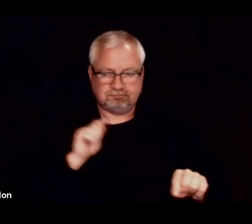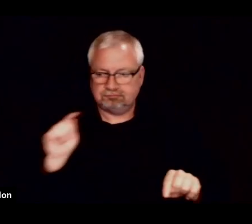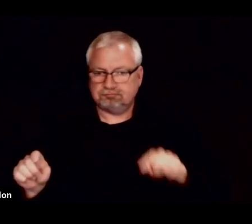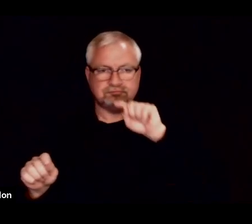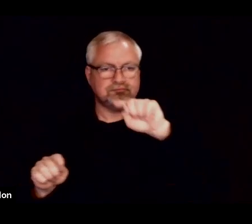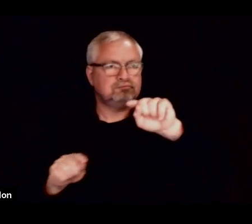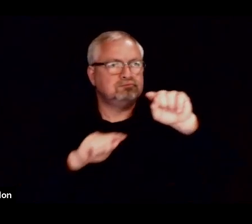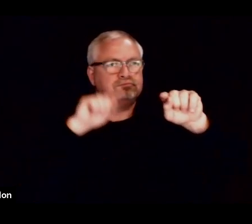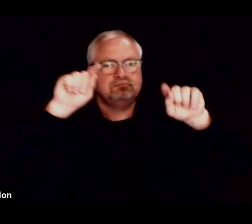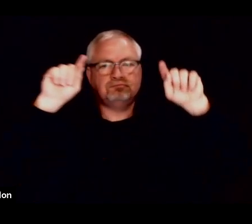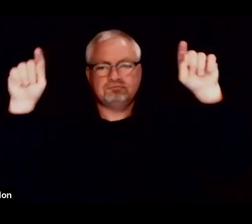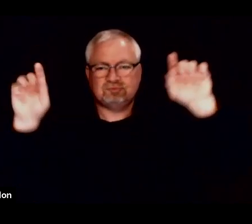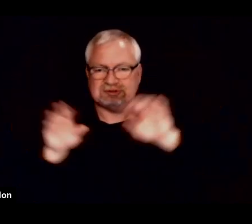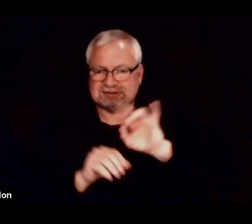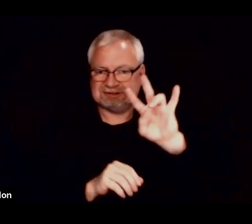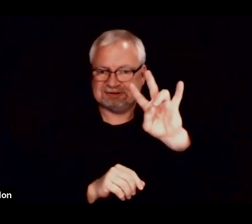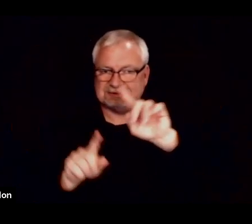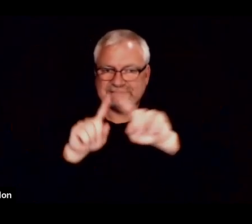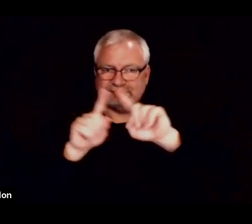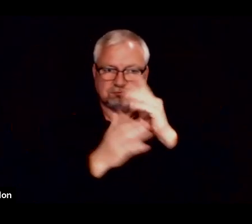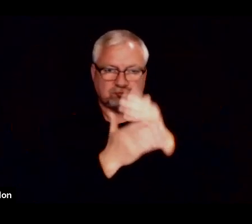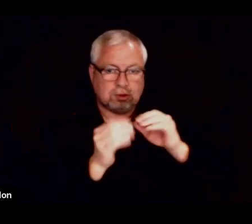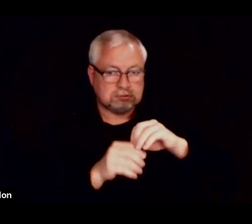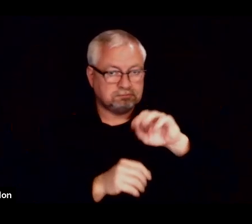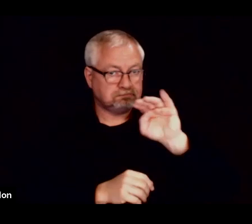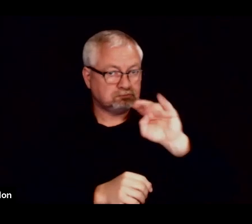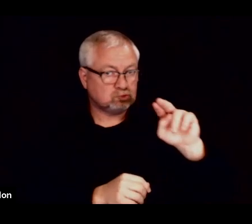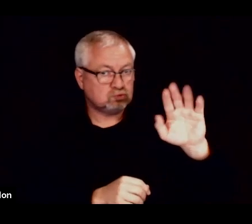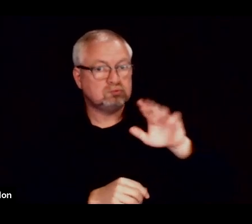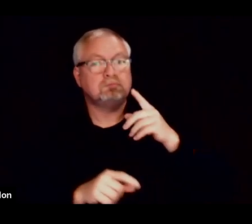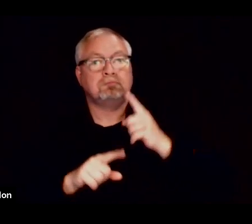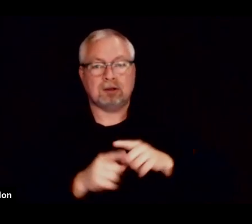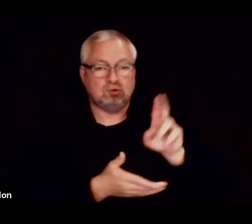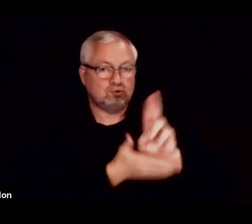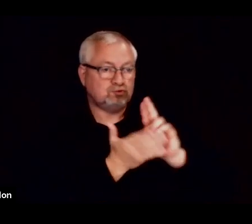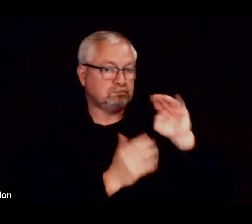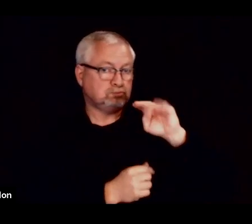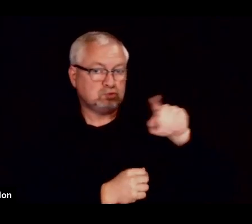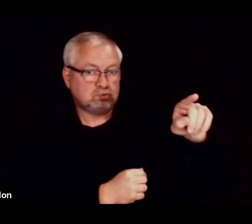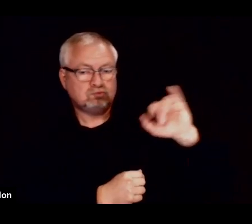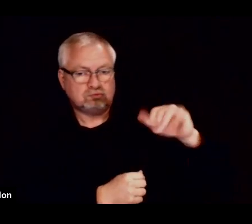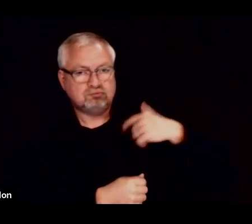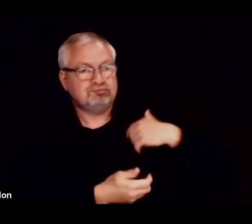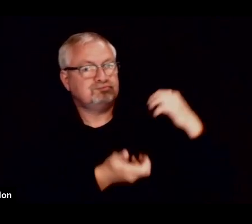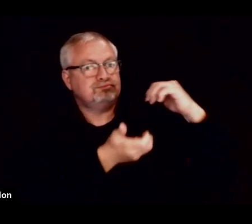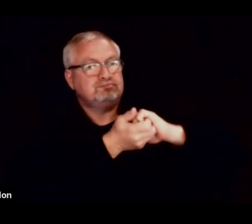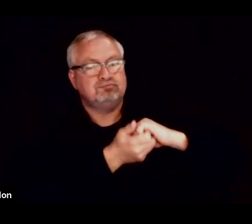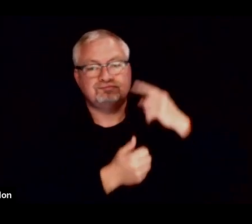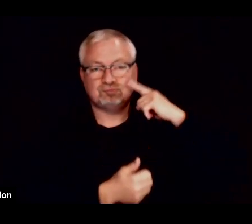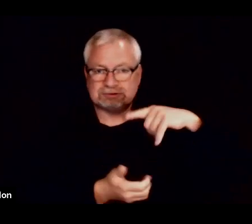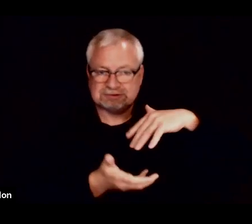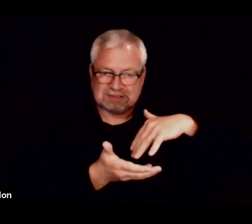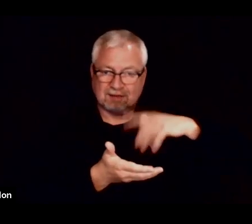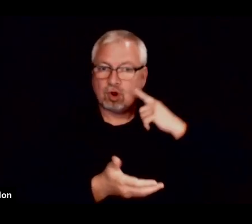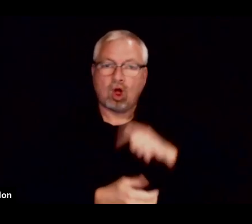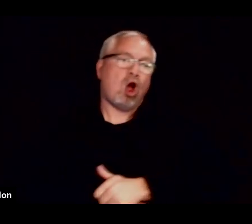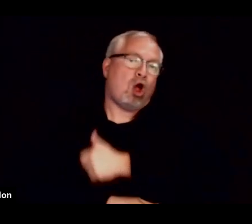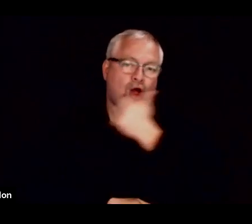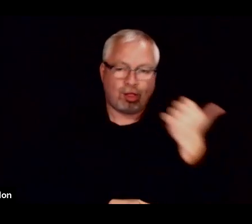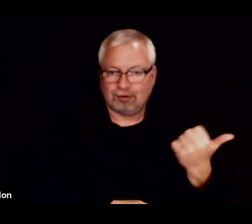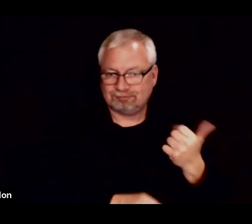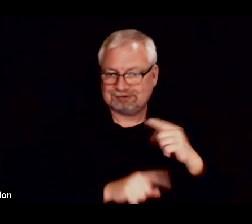of Minnesota to do a number of other studies, and this will